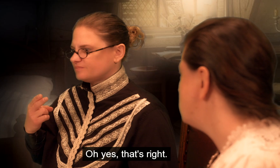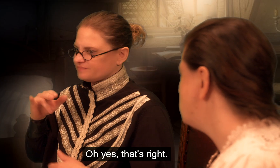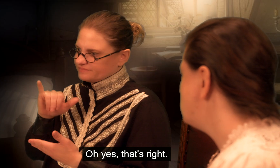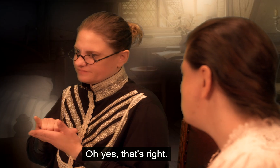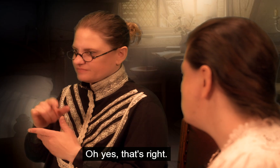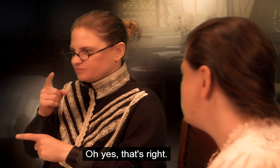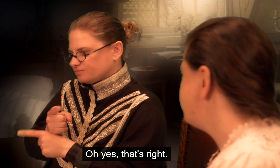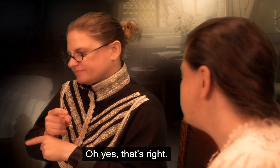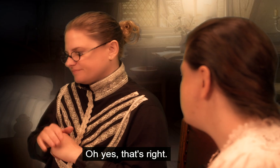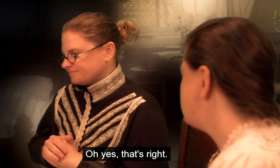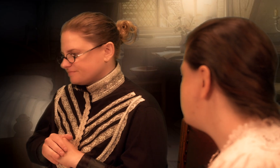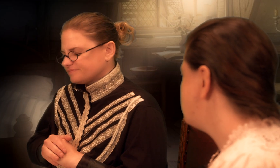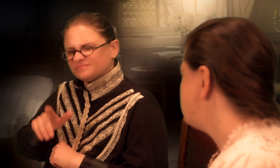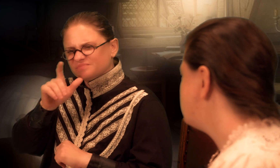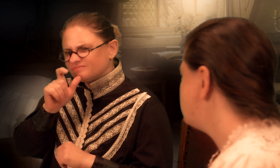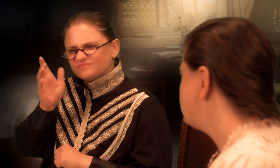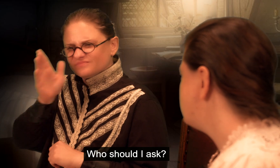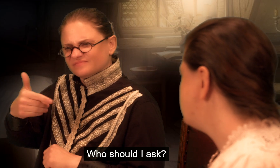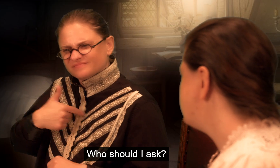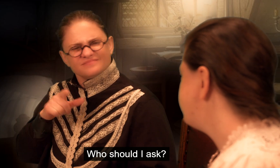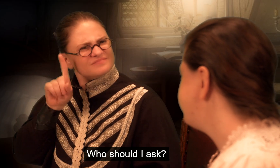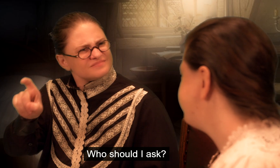Oh, yes, that's right. Who should I ask?